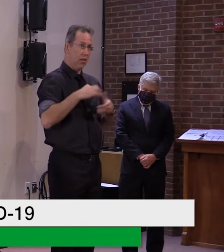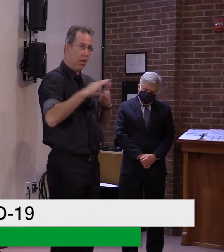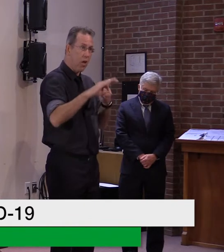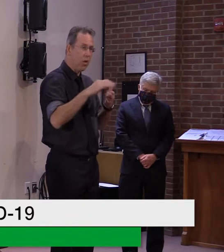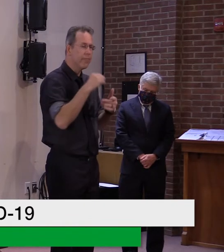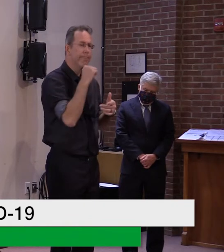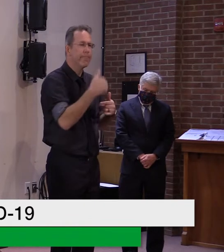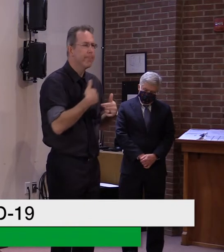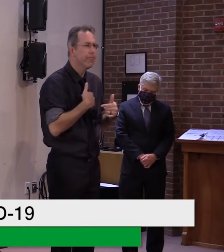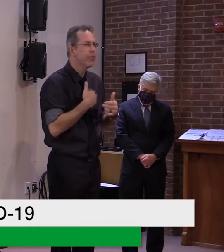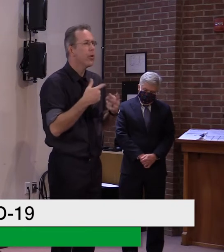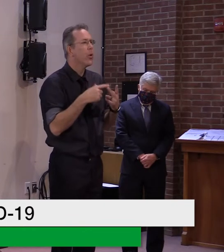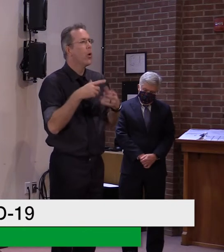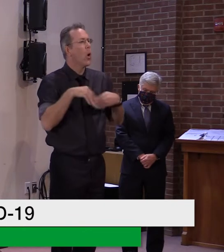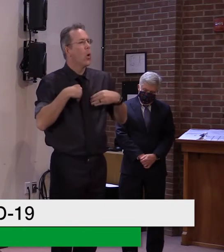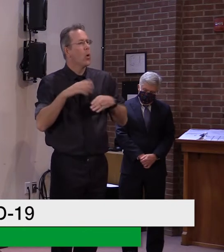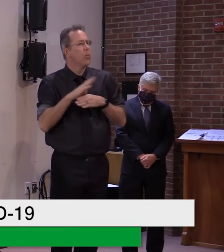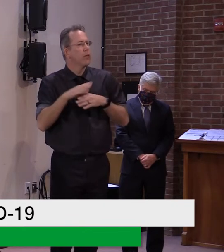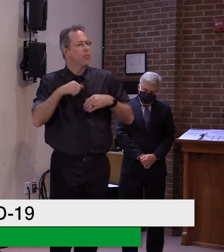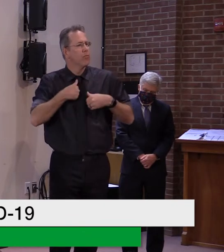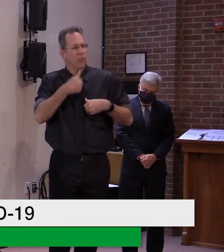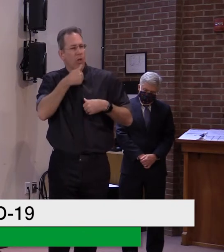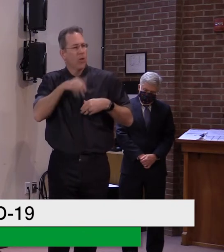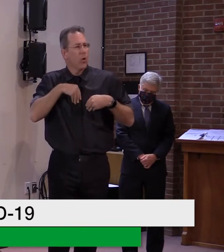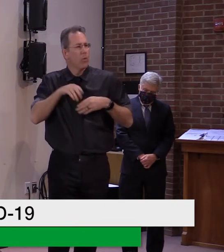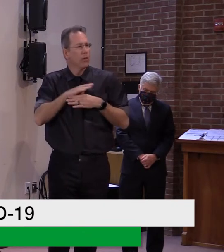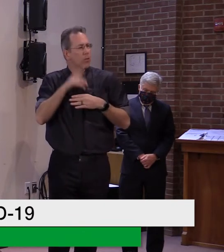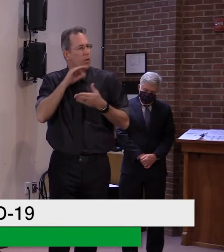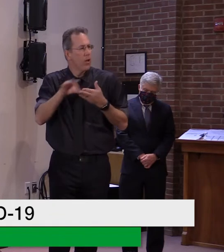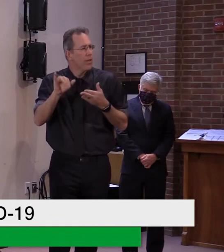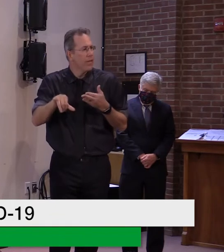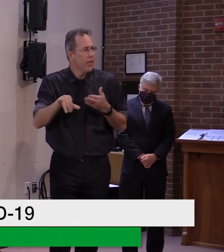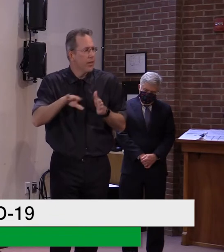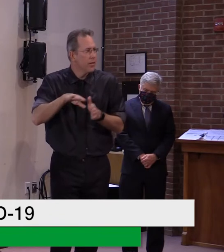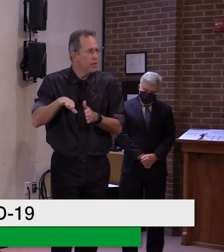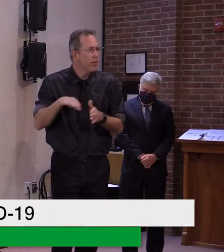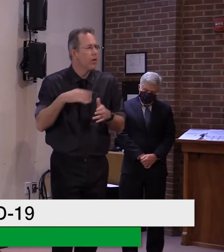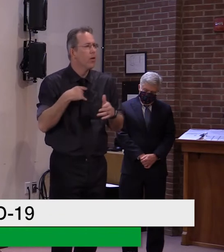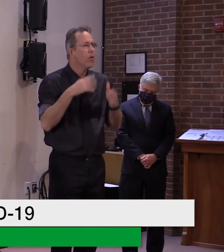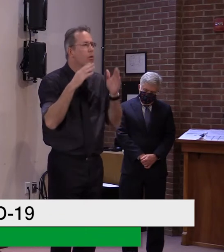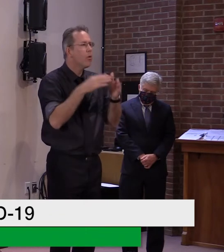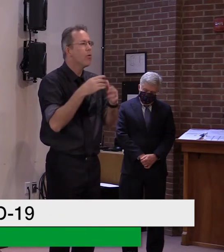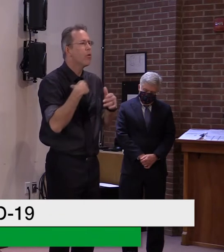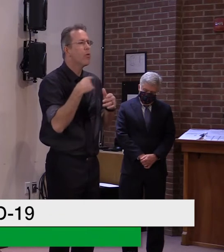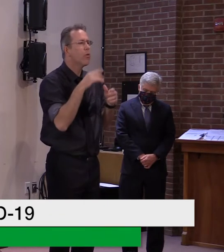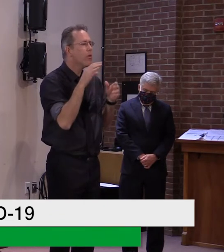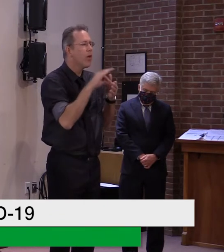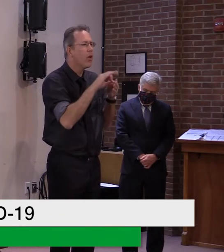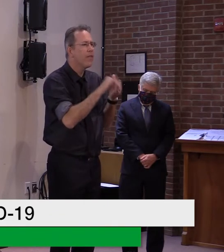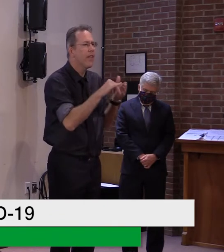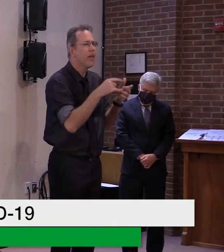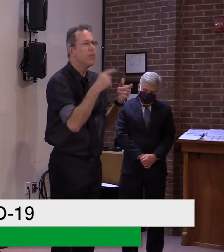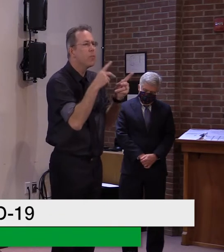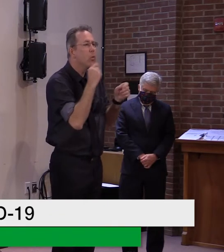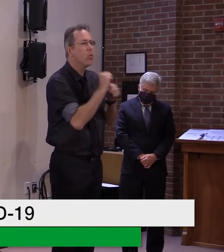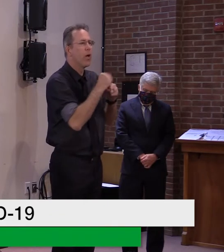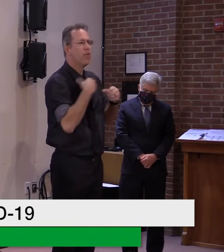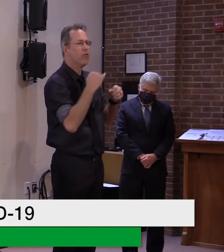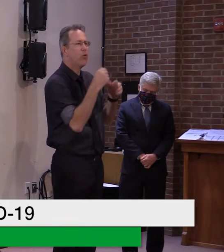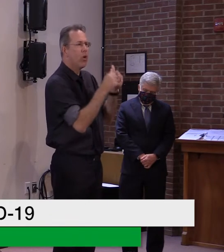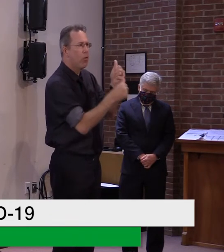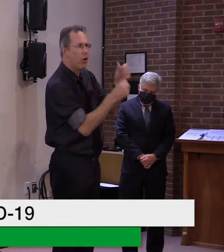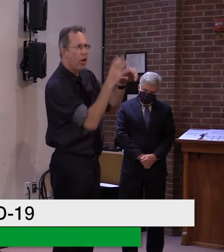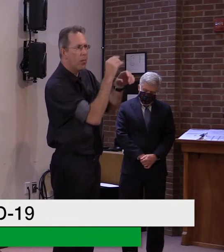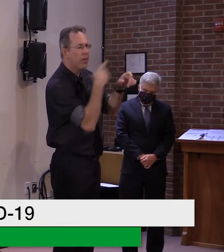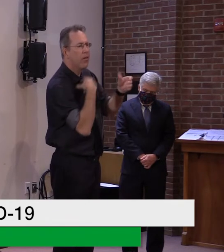when we're calculating uh the insured unemployment rate so if we also add in the folks that are currently filing in the